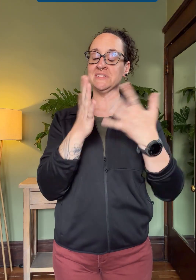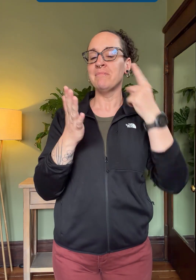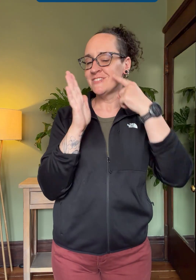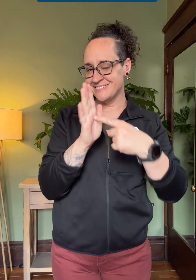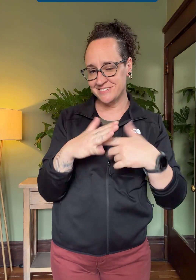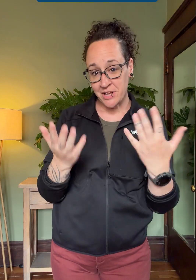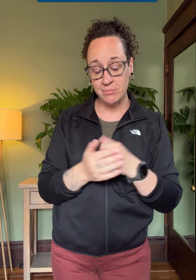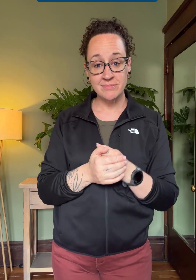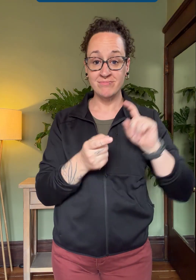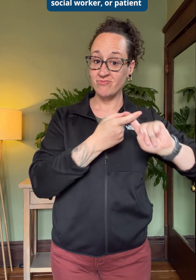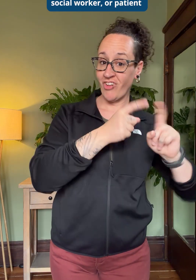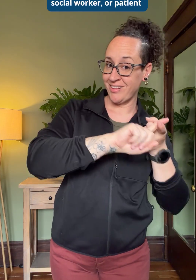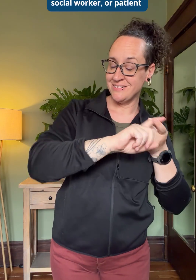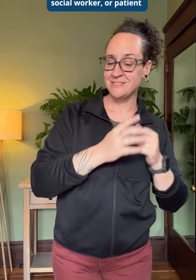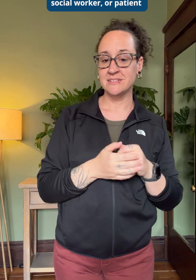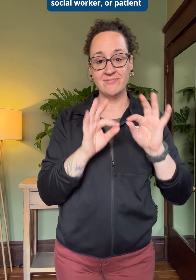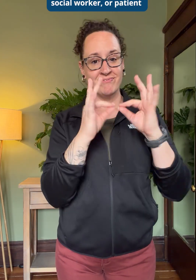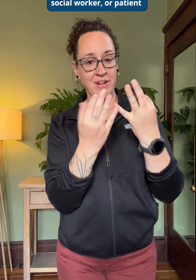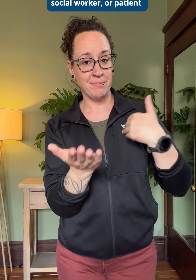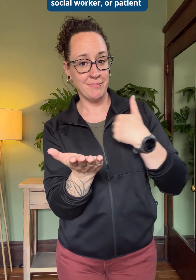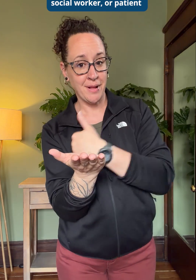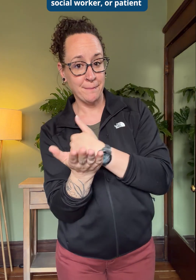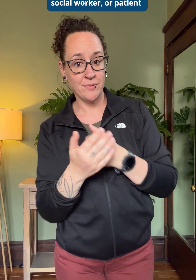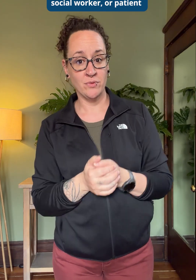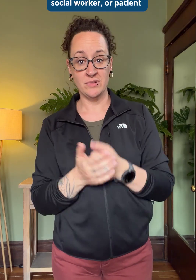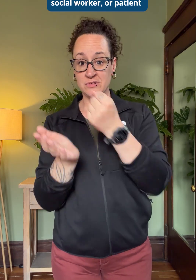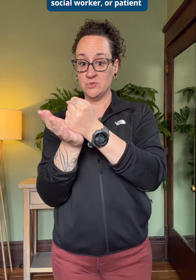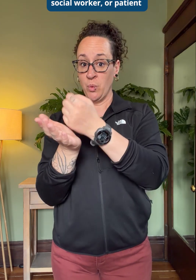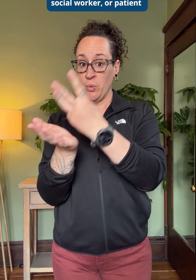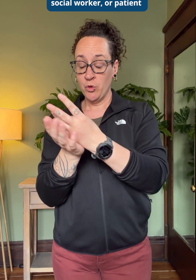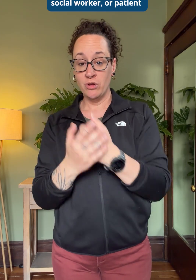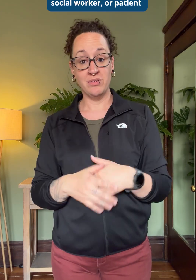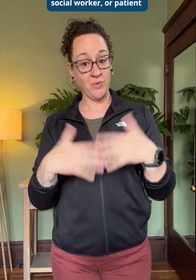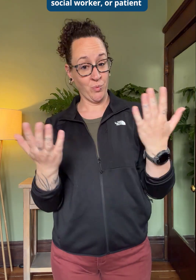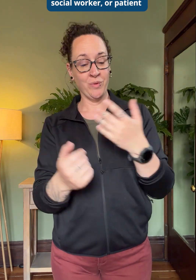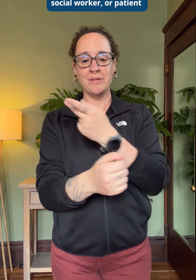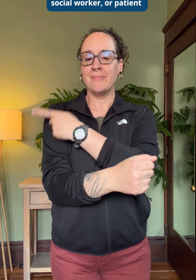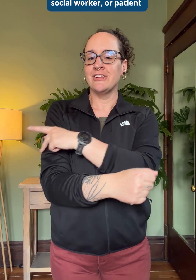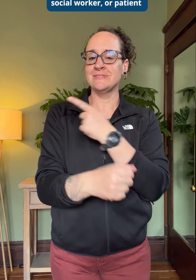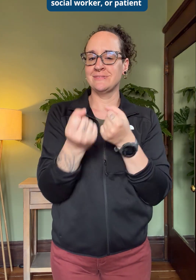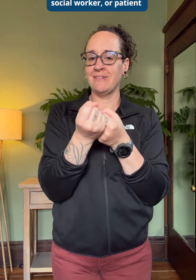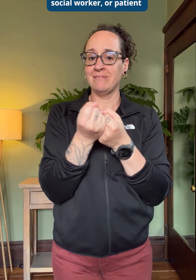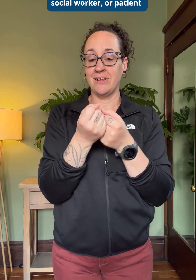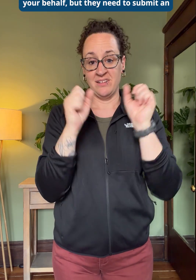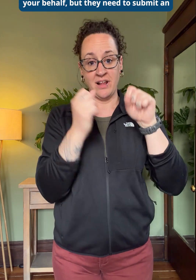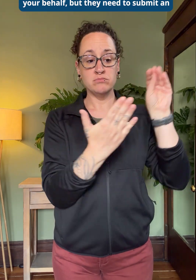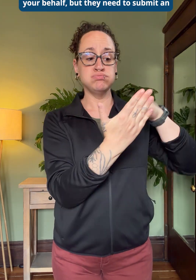A representative, for example, a friend, family member, social worker, or patient